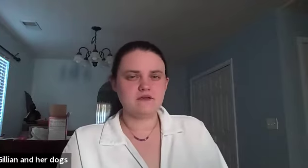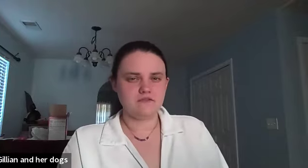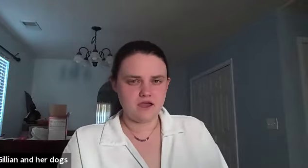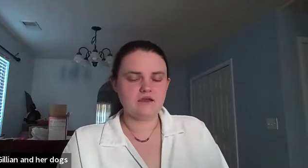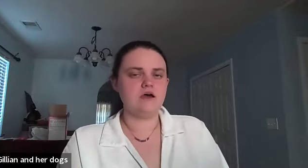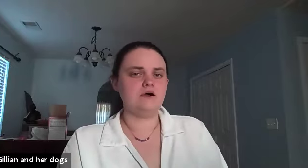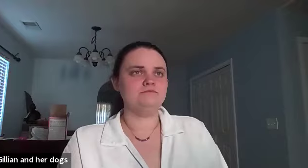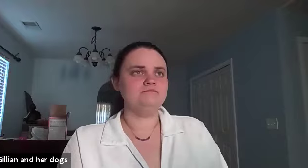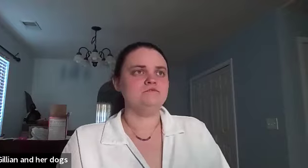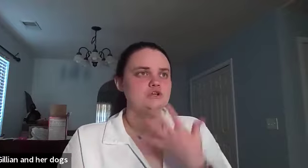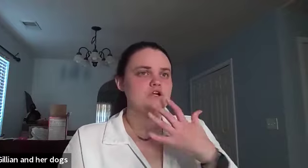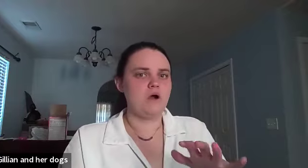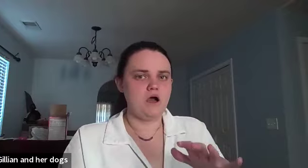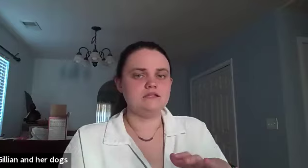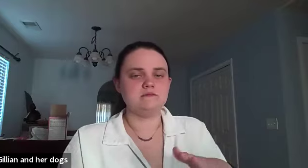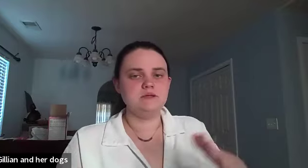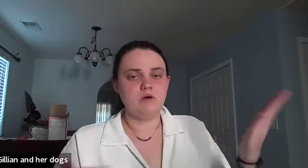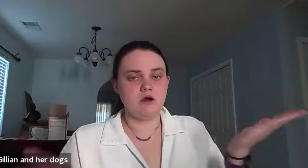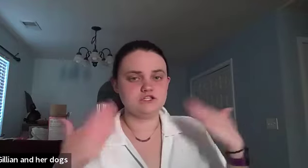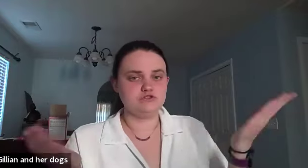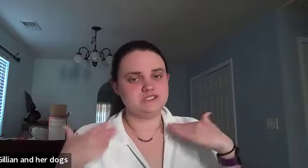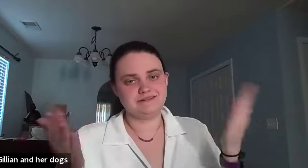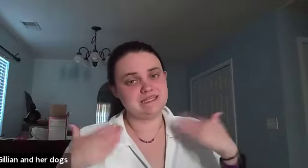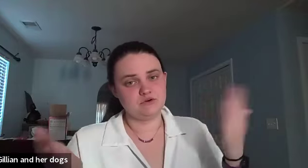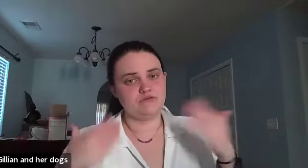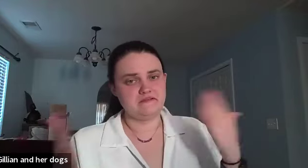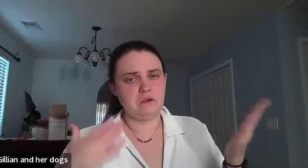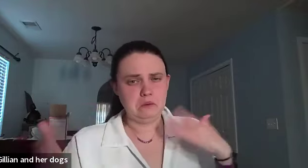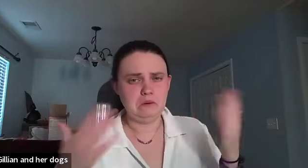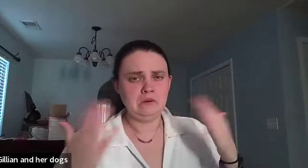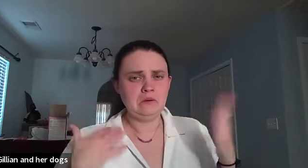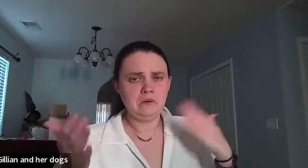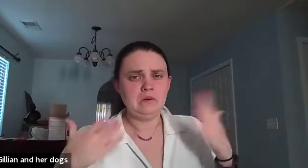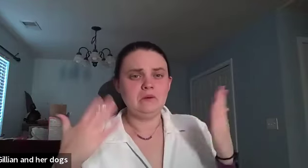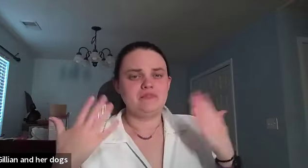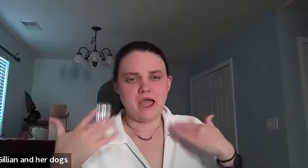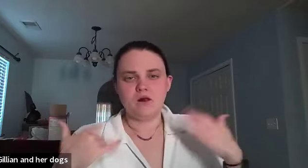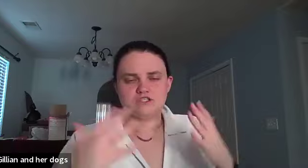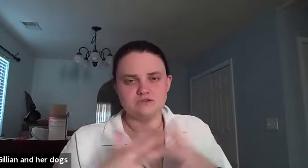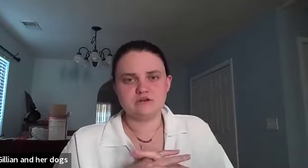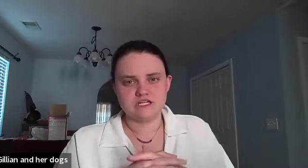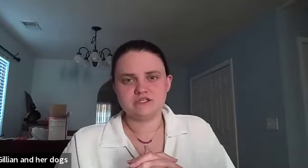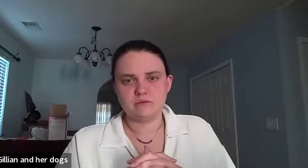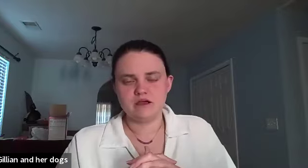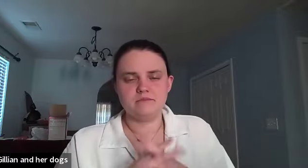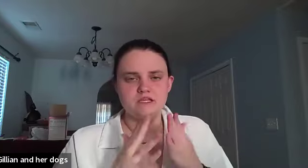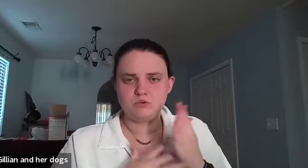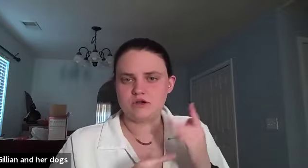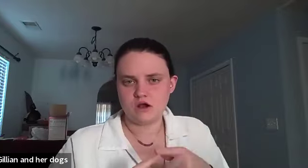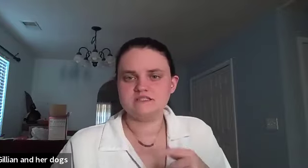like that. You can go hot. Some people also just the typical fan, like, whoo, that also still gets its point across